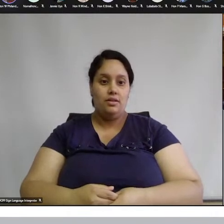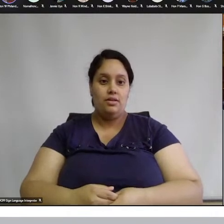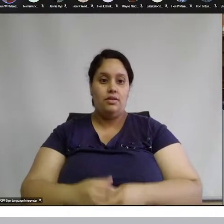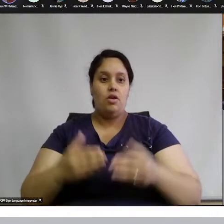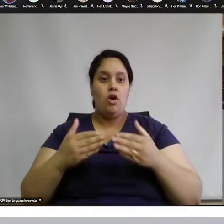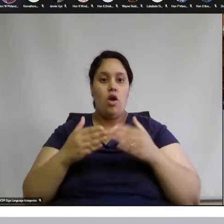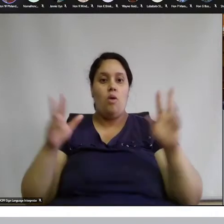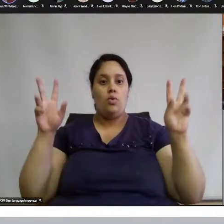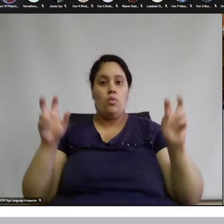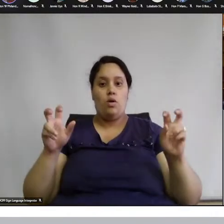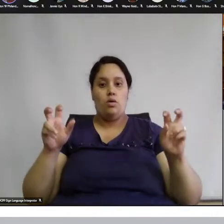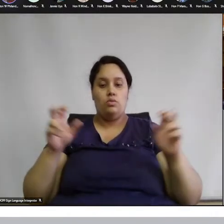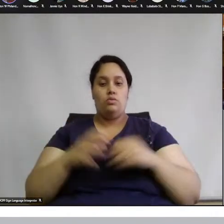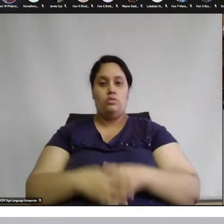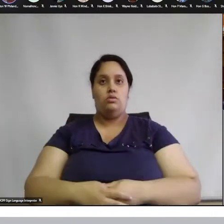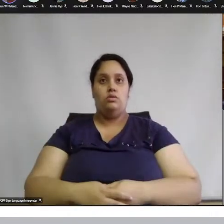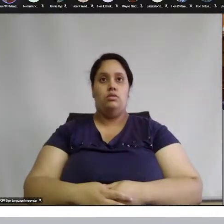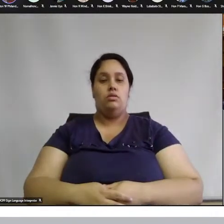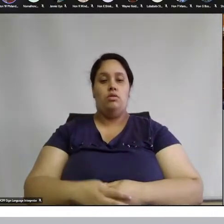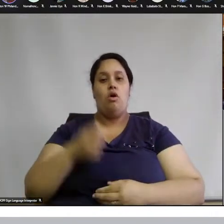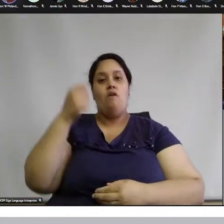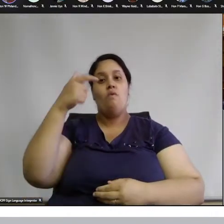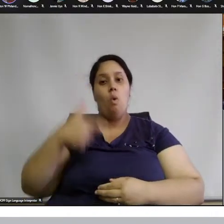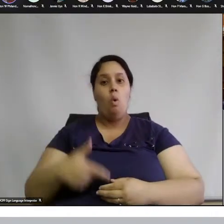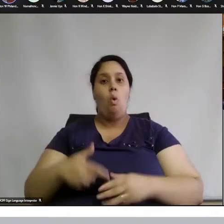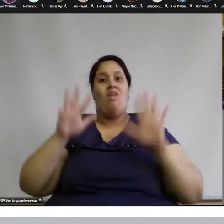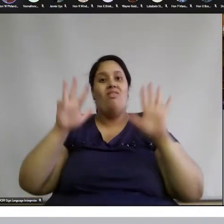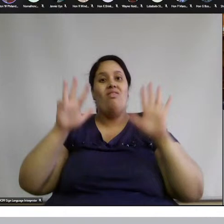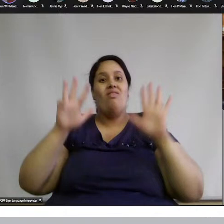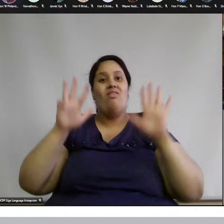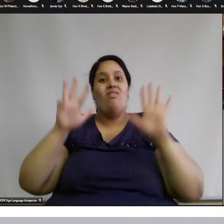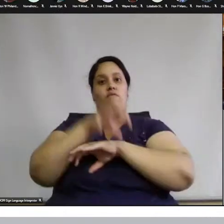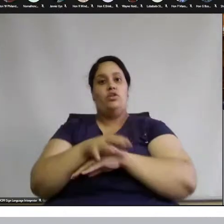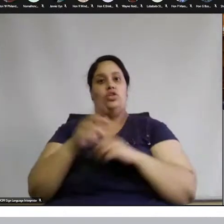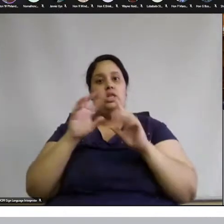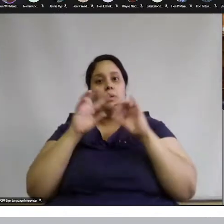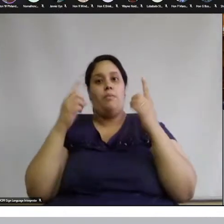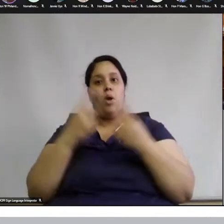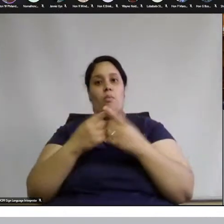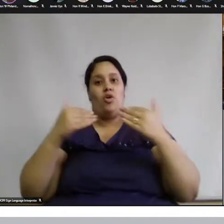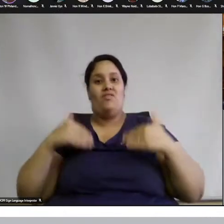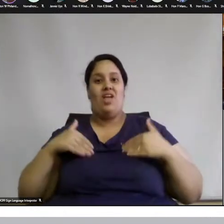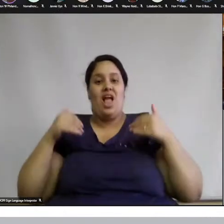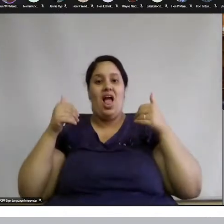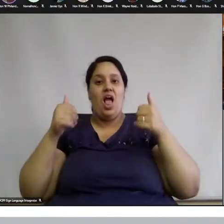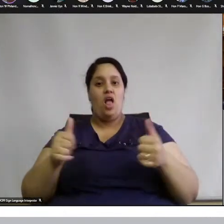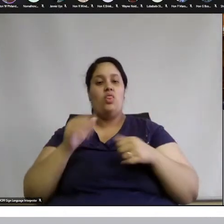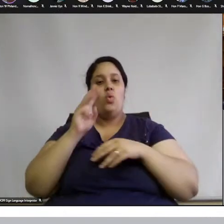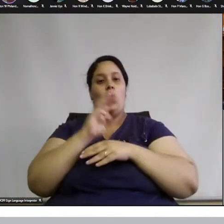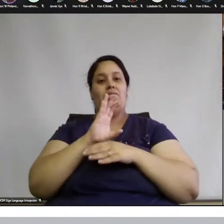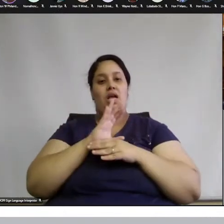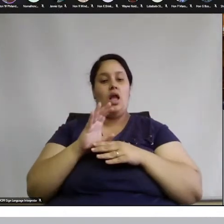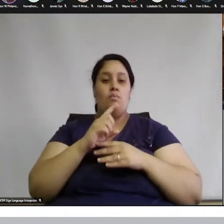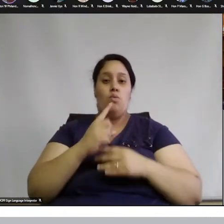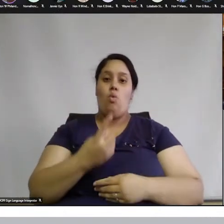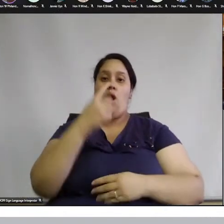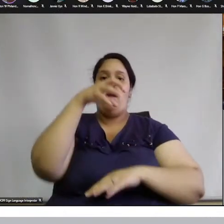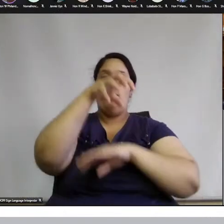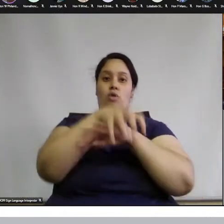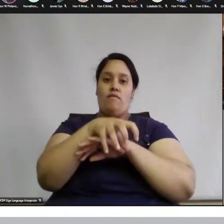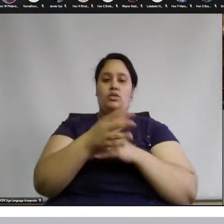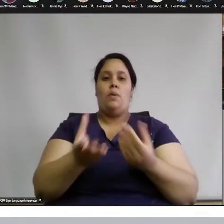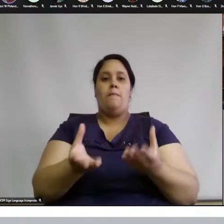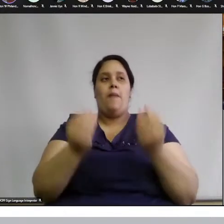quote, of all the 9 provincial departments of health, the Western Cape is the only province to